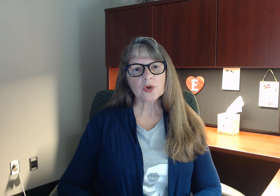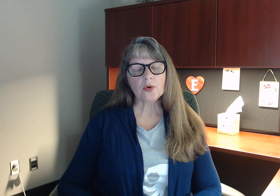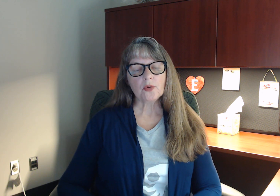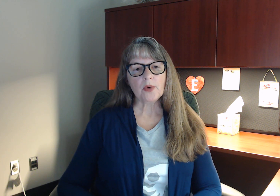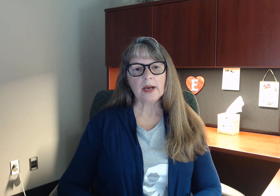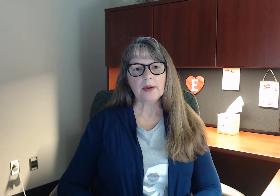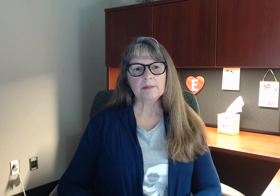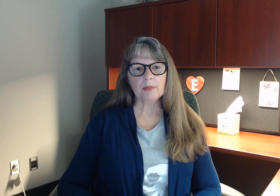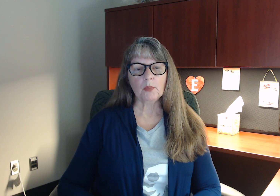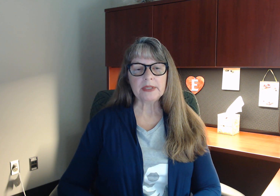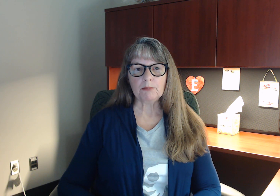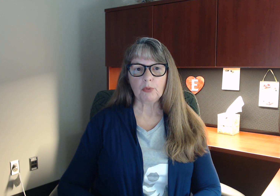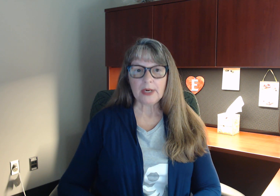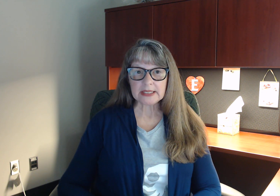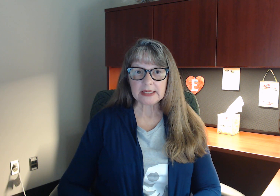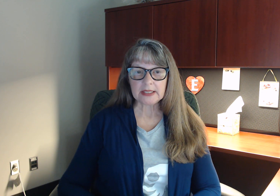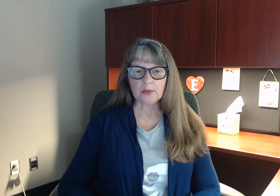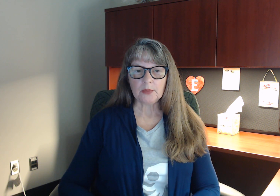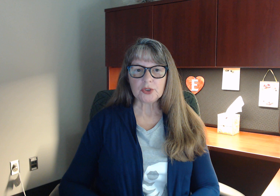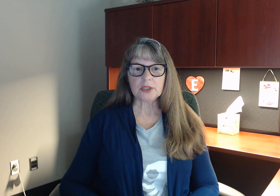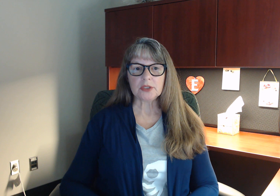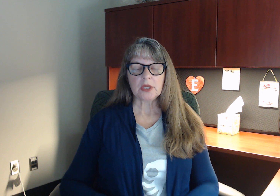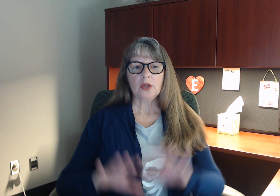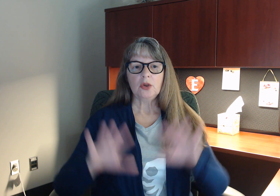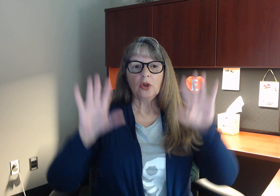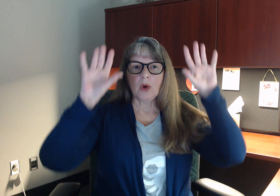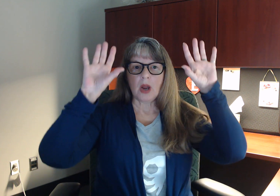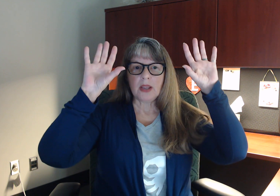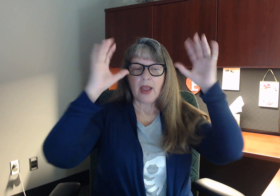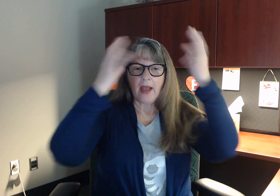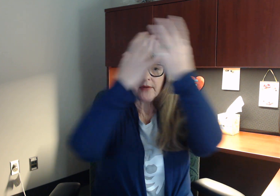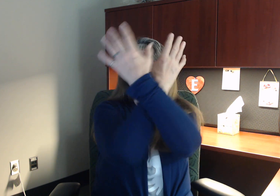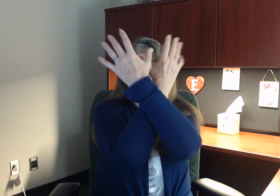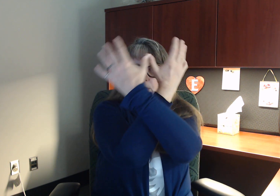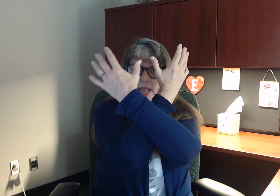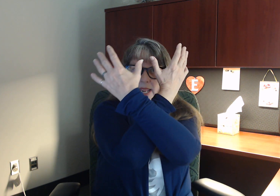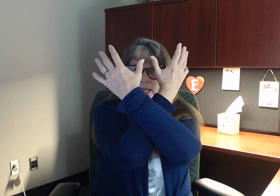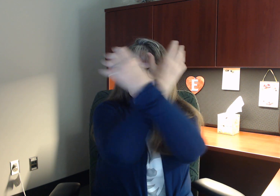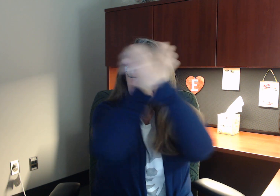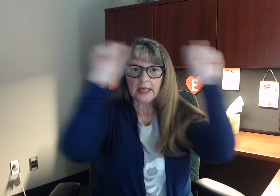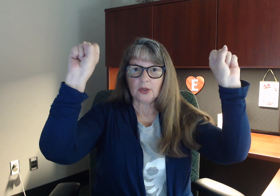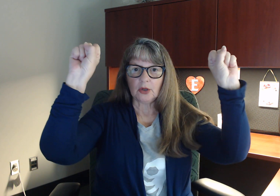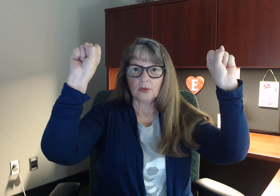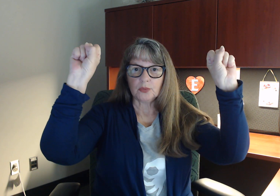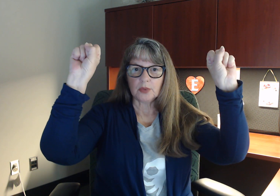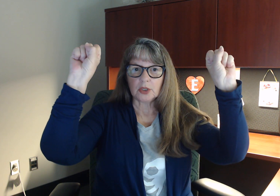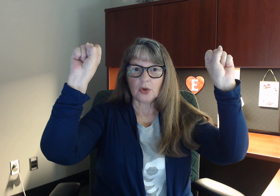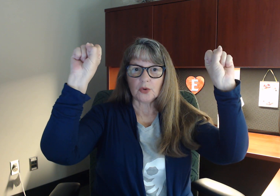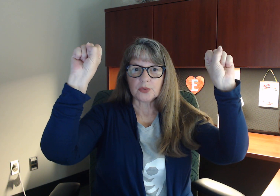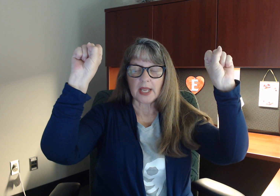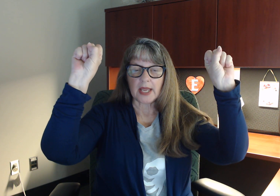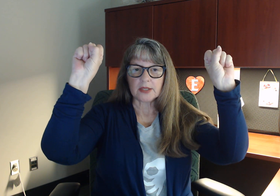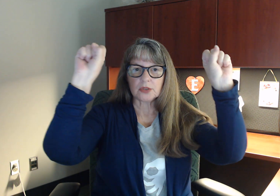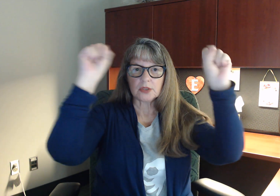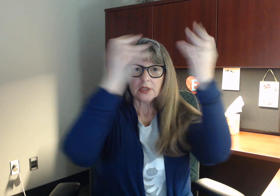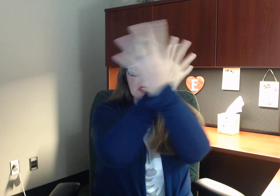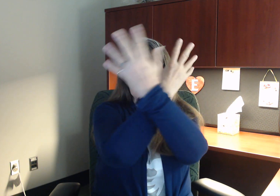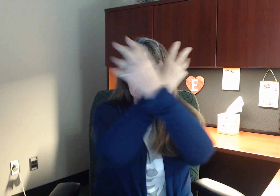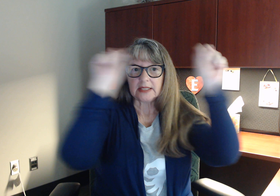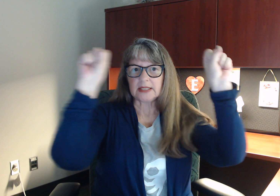So remember, we did president, which is you have an open hand and you go to a closed S. It's like